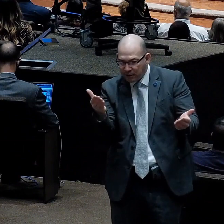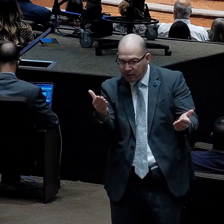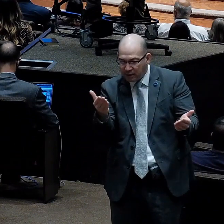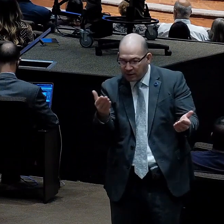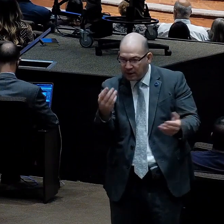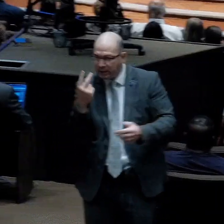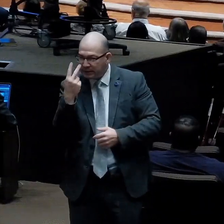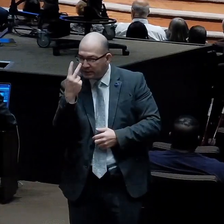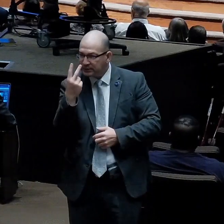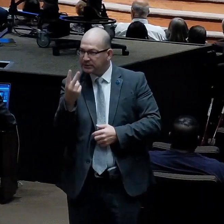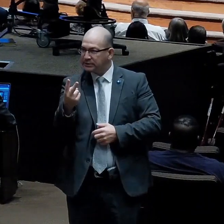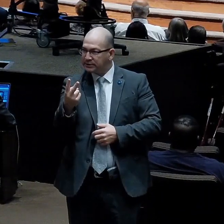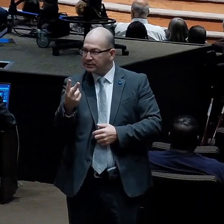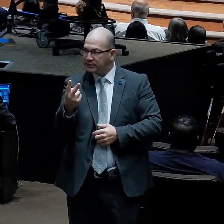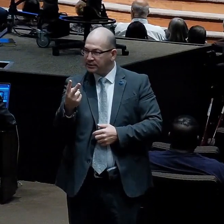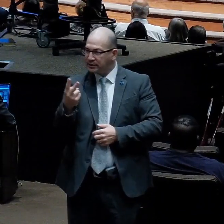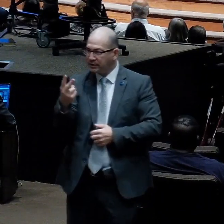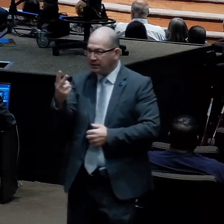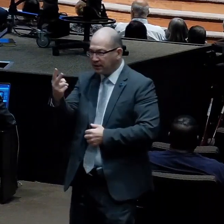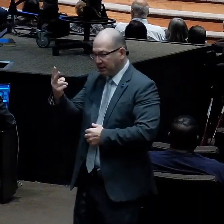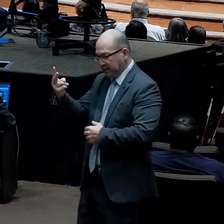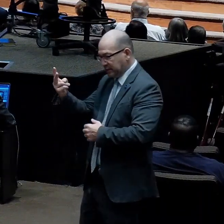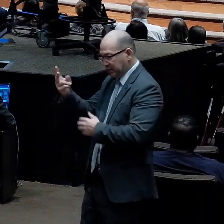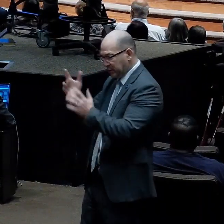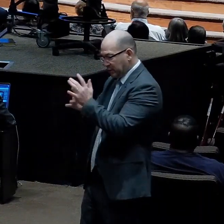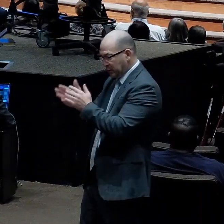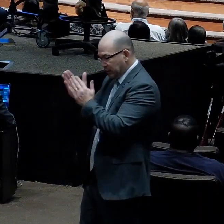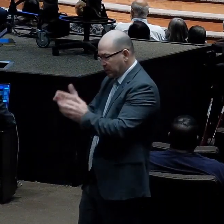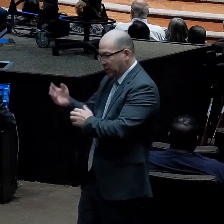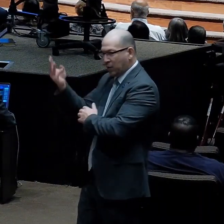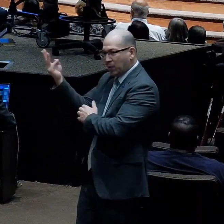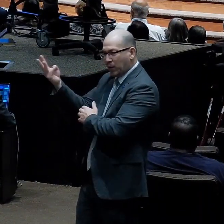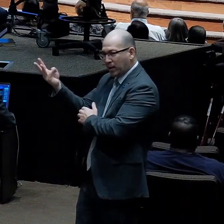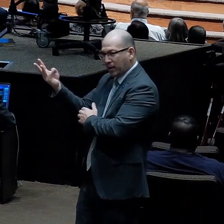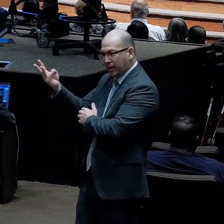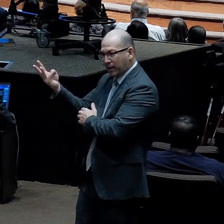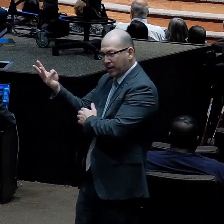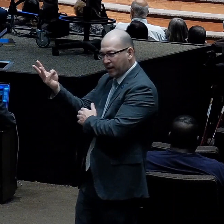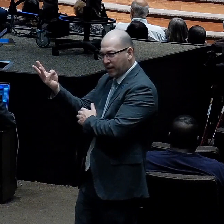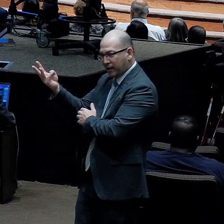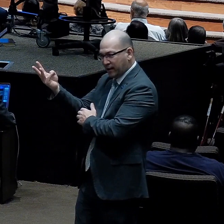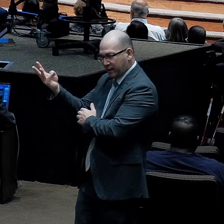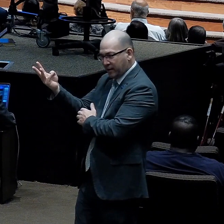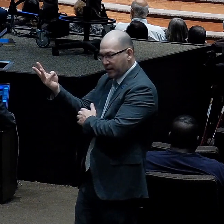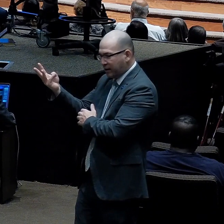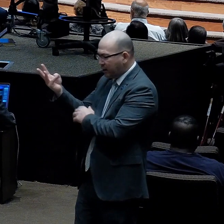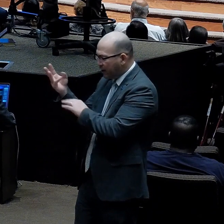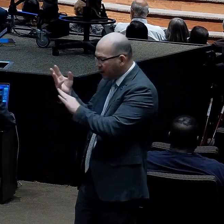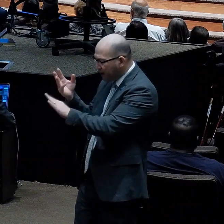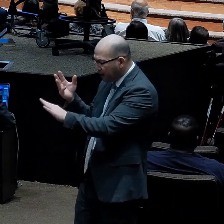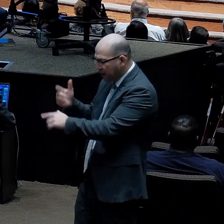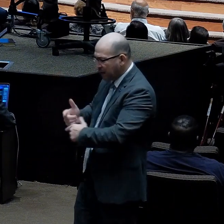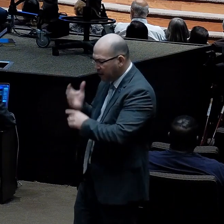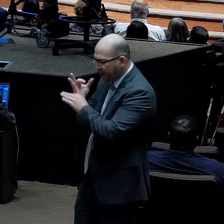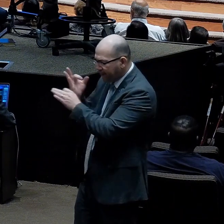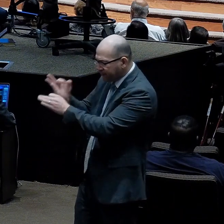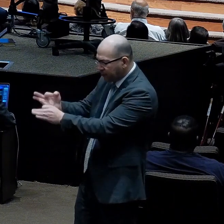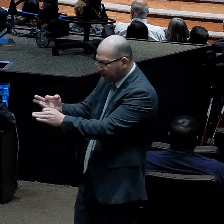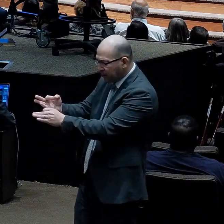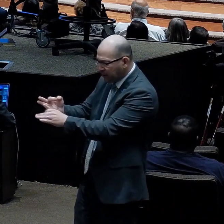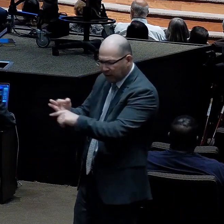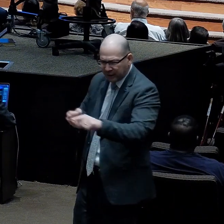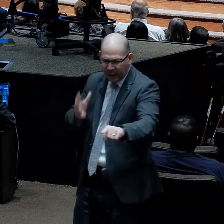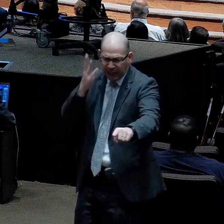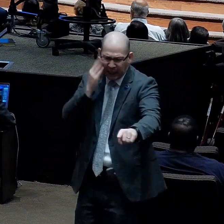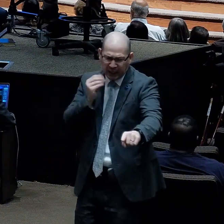from a Christian witness. Some of them have been abused. Some of them have been sexually abused. I believe the